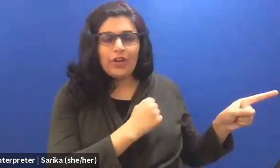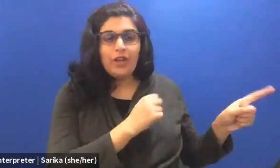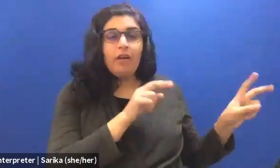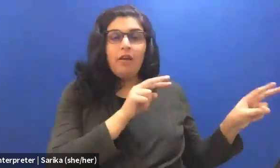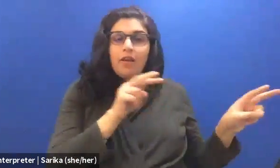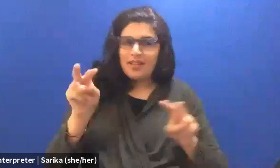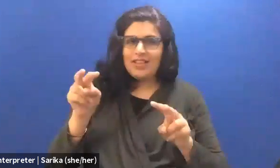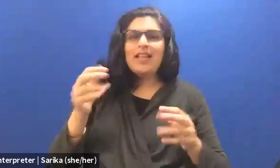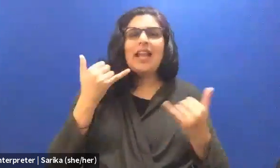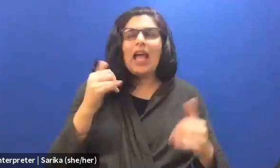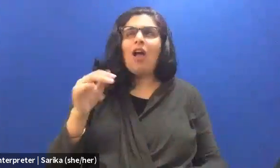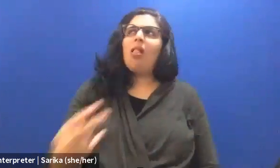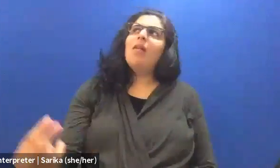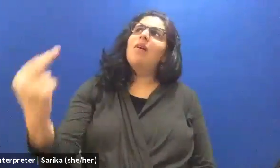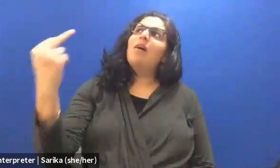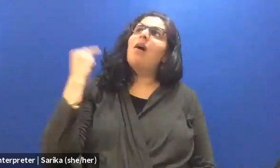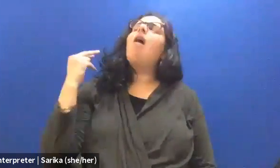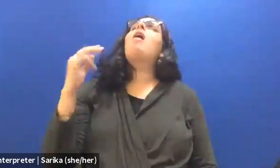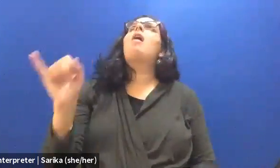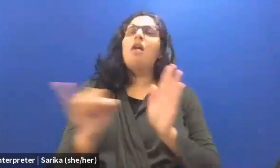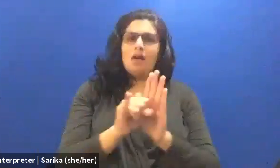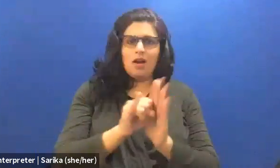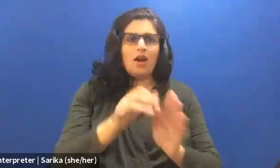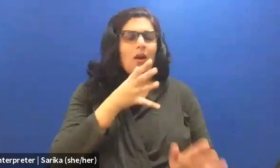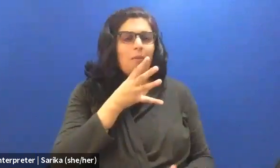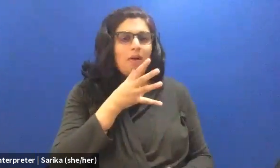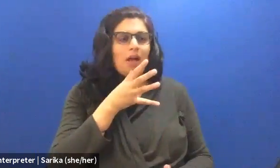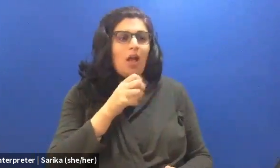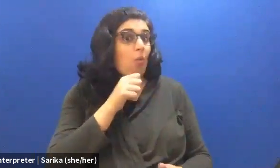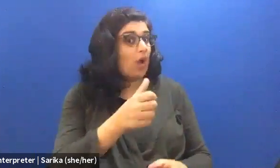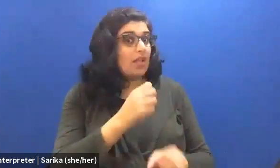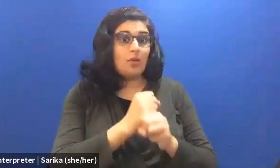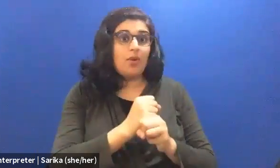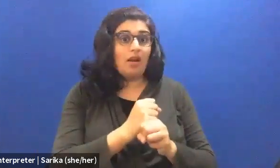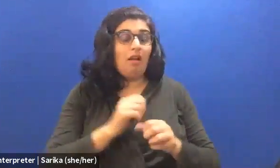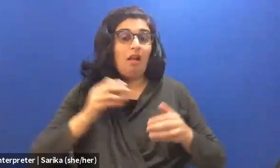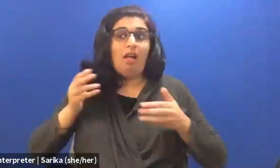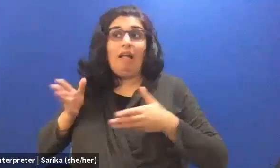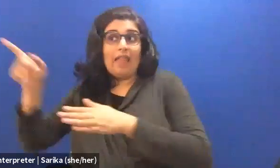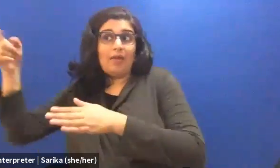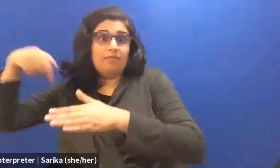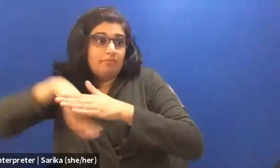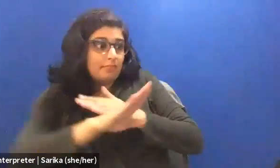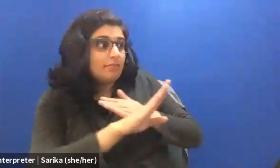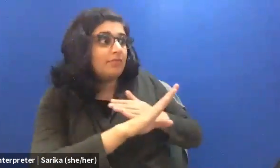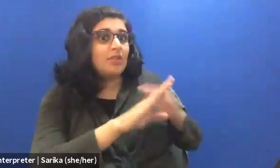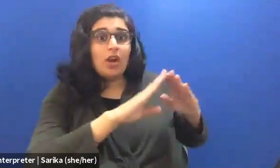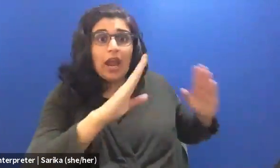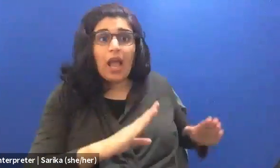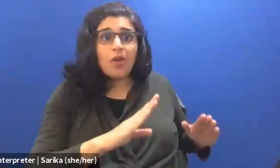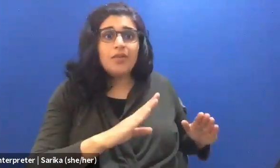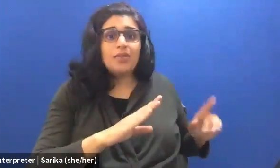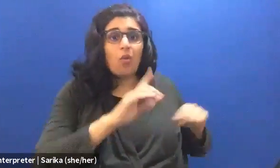that now. And she identifies how her mom wasn't protective, allowing him to come into her house as a teenager.